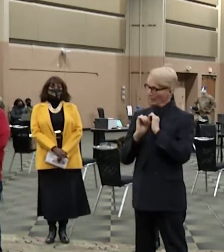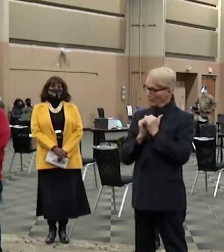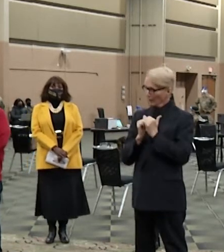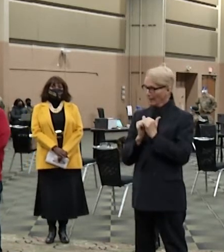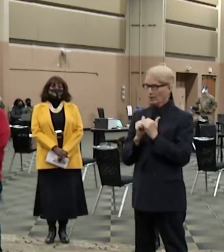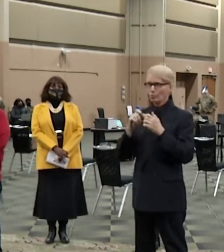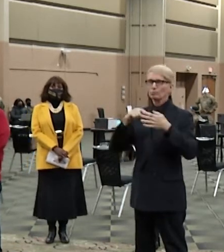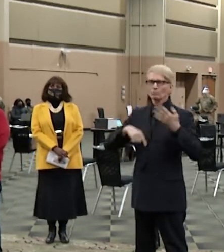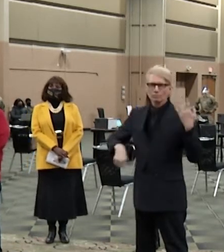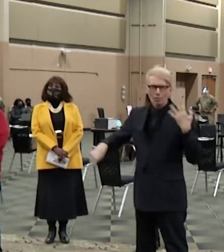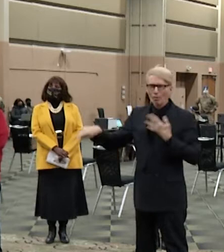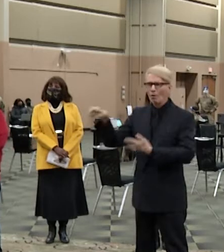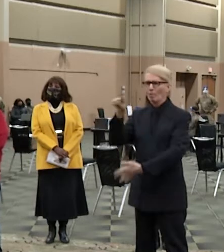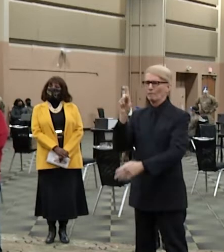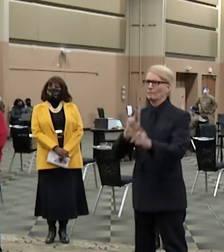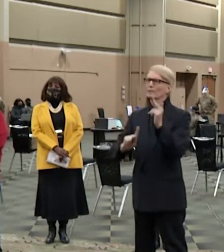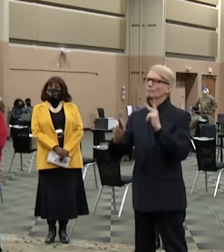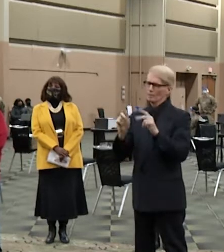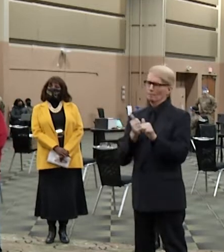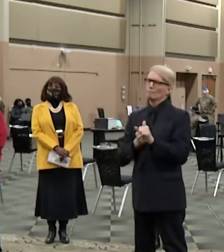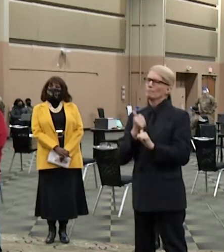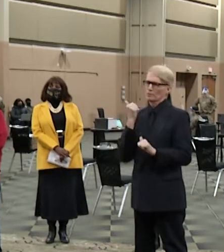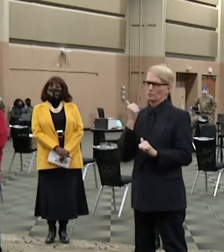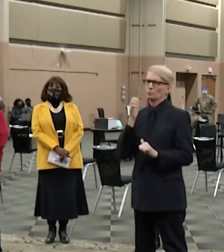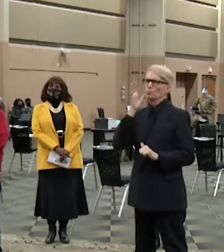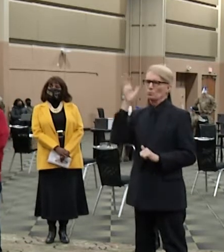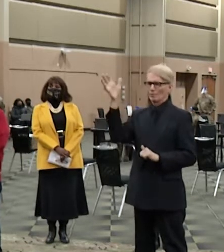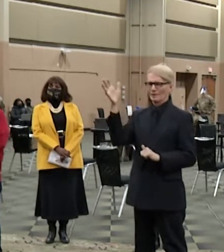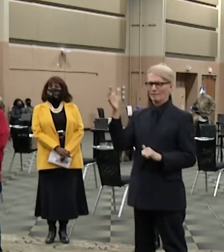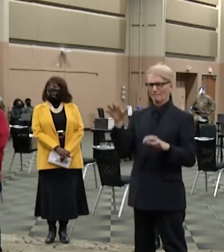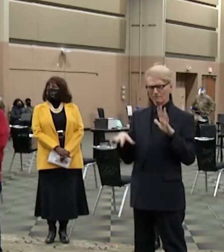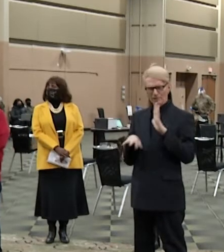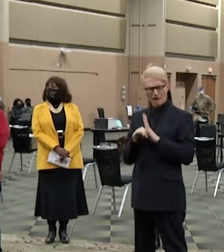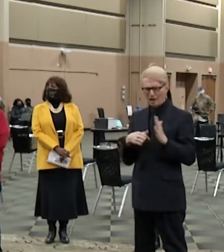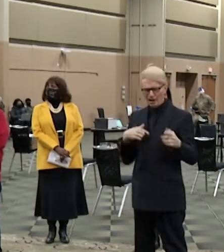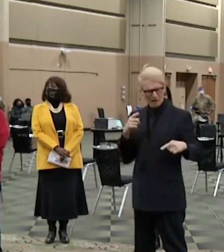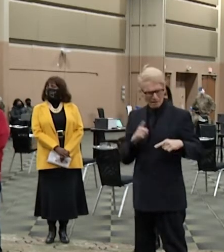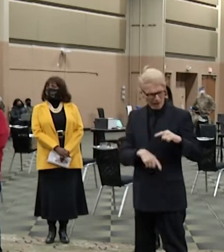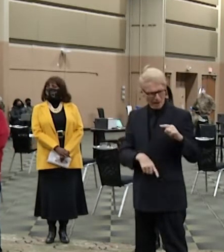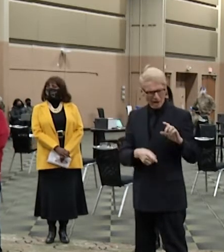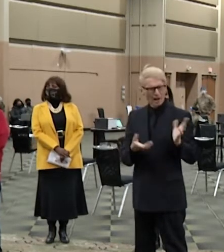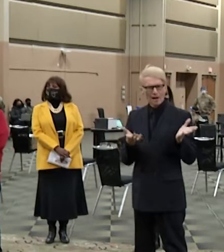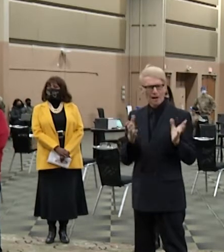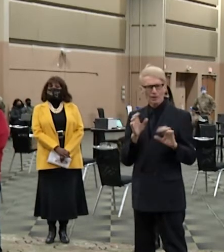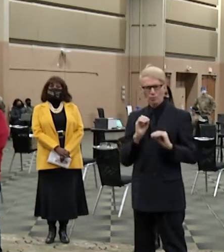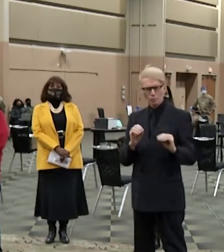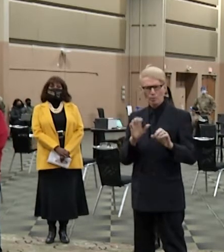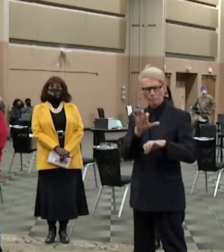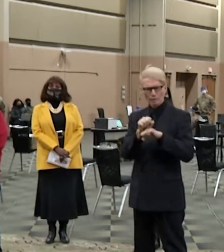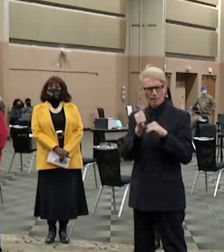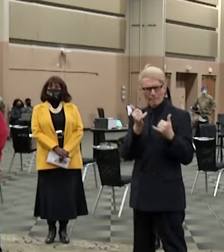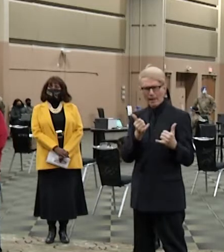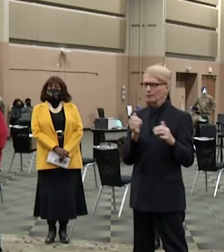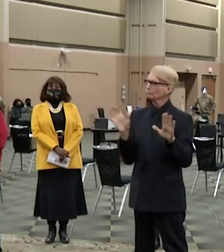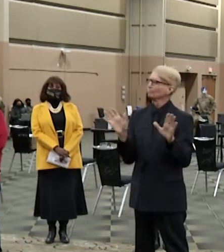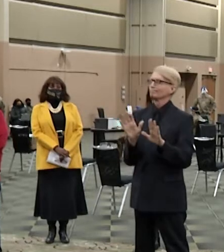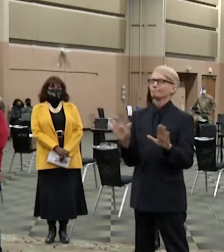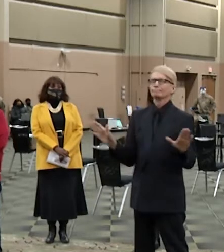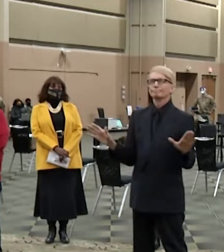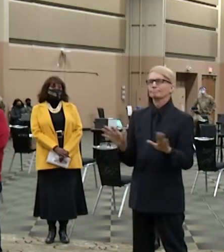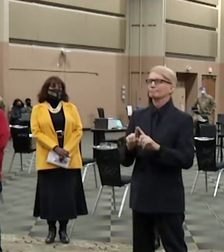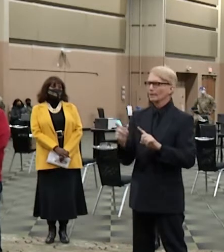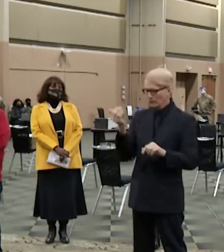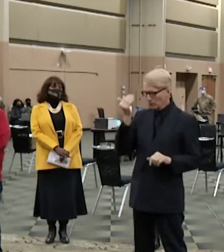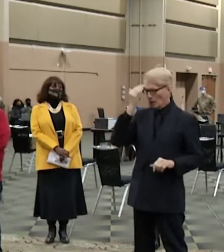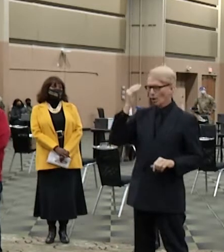the vast majority of people. That is, that you may be unable to make an appointment immediately. But just know